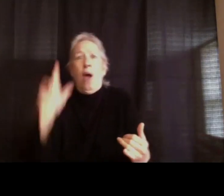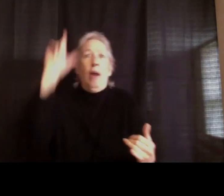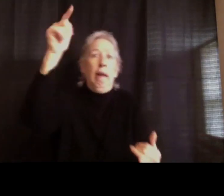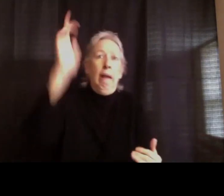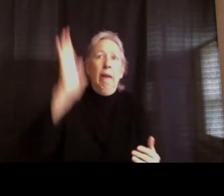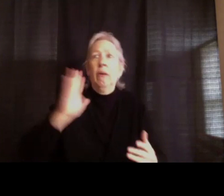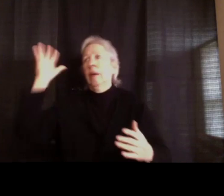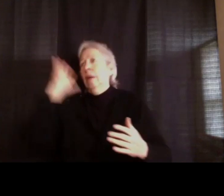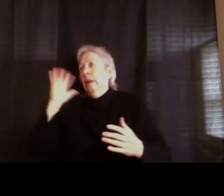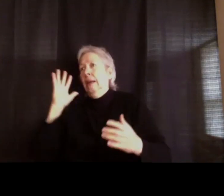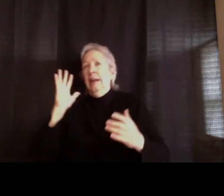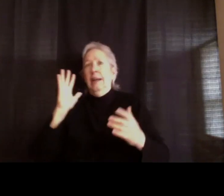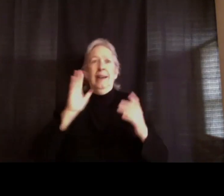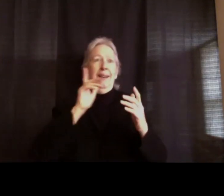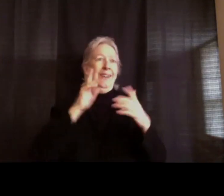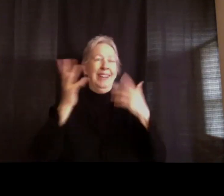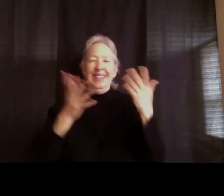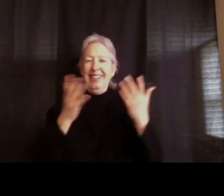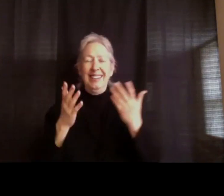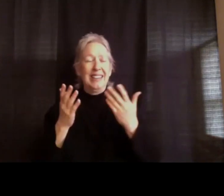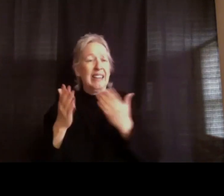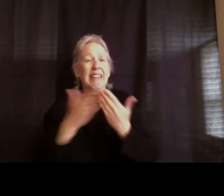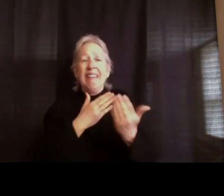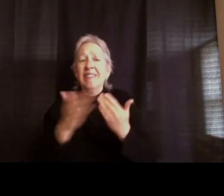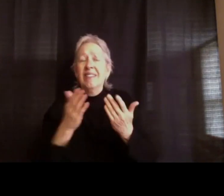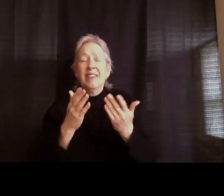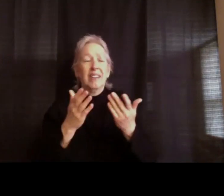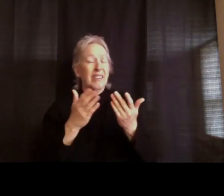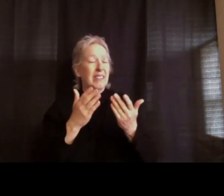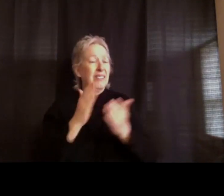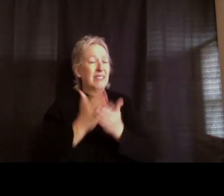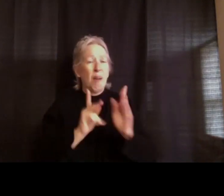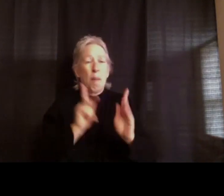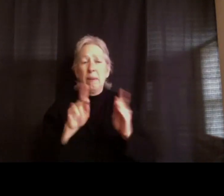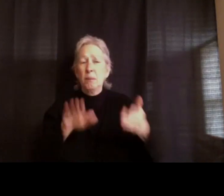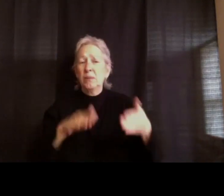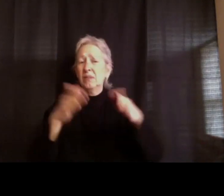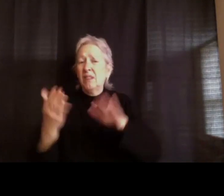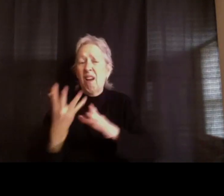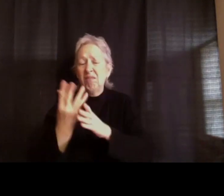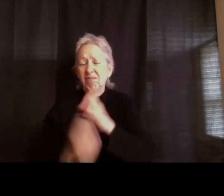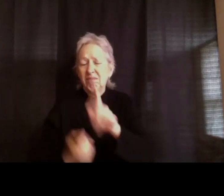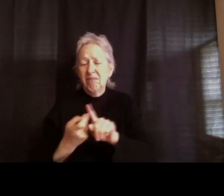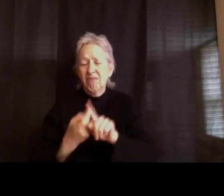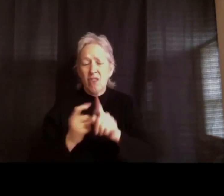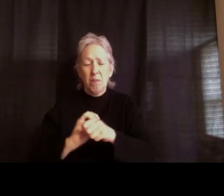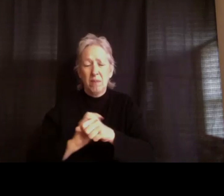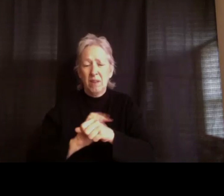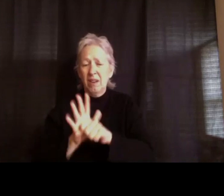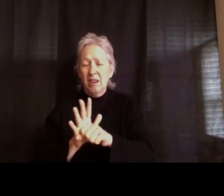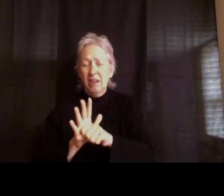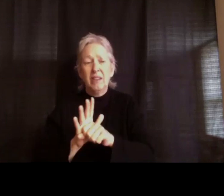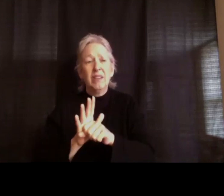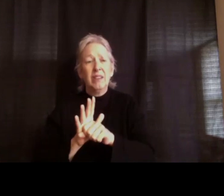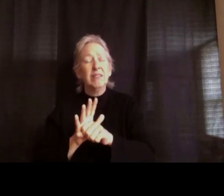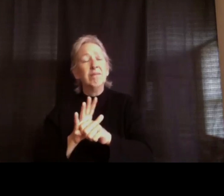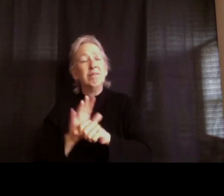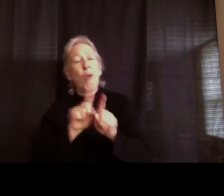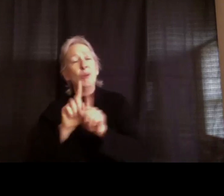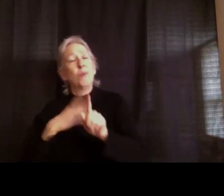one you may have lost to COVID, and includes our son, John Amos.